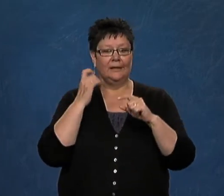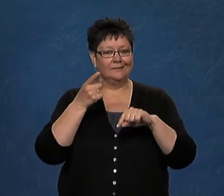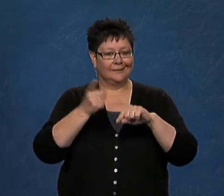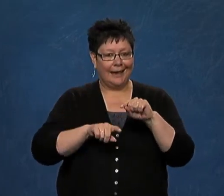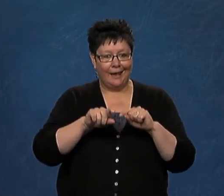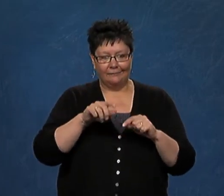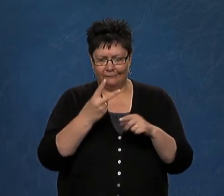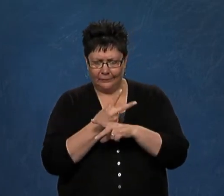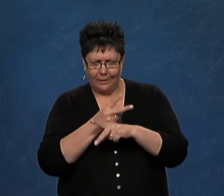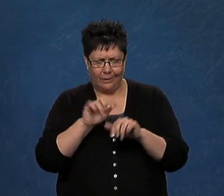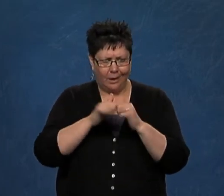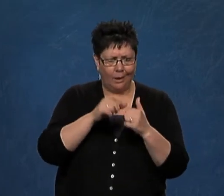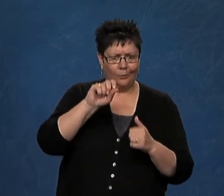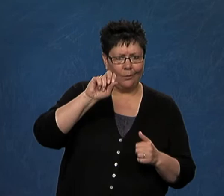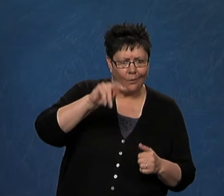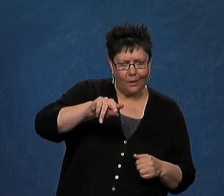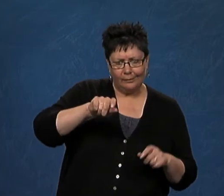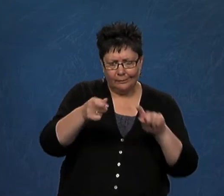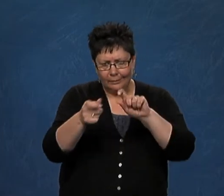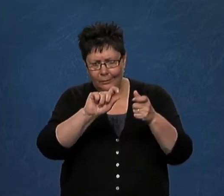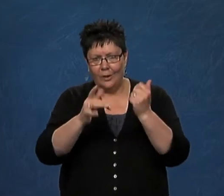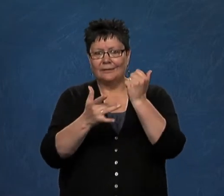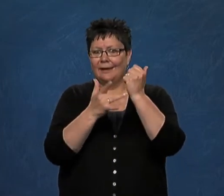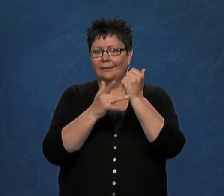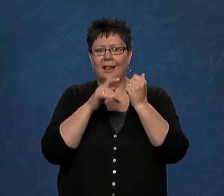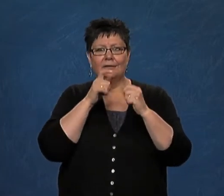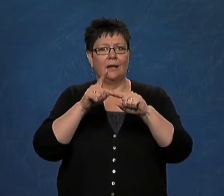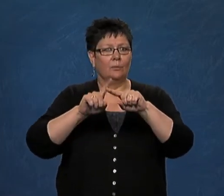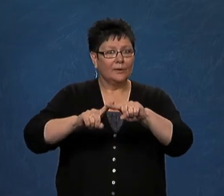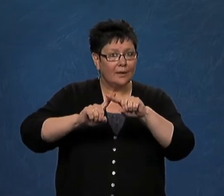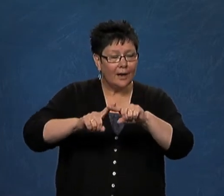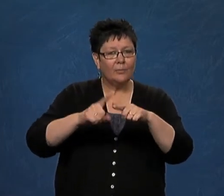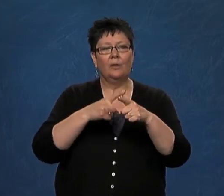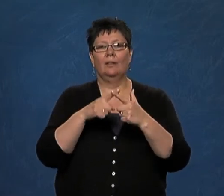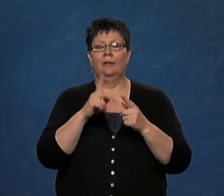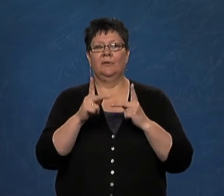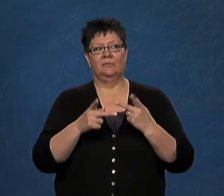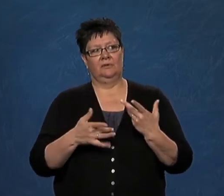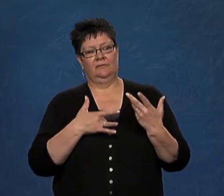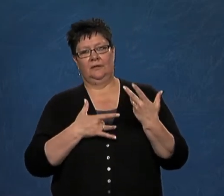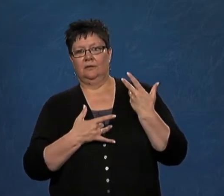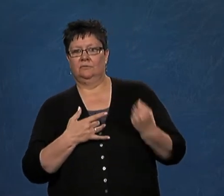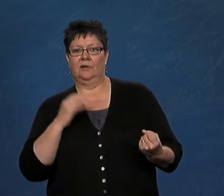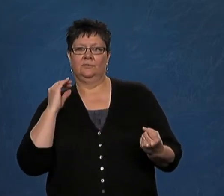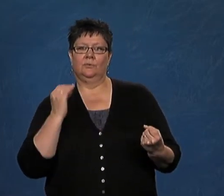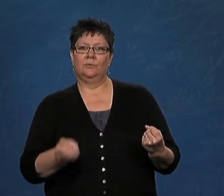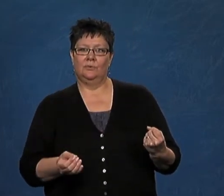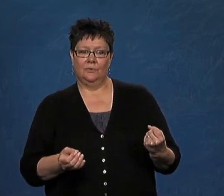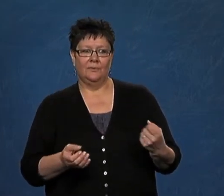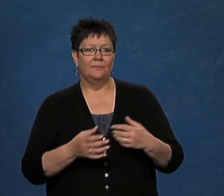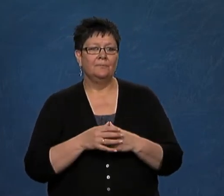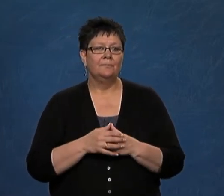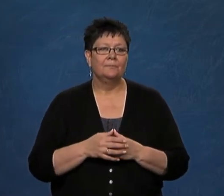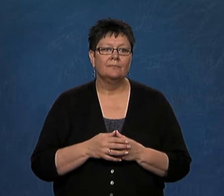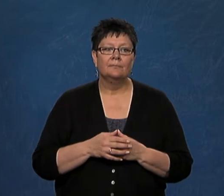the technology's not working because you can't figure out how to turn it on, or the technology is not reliable,